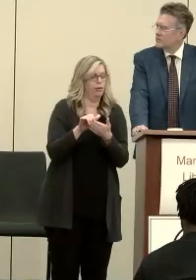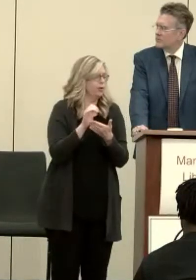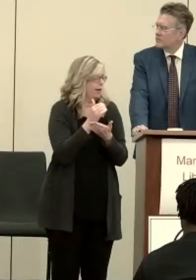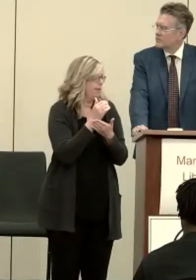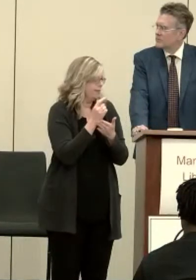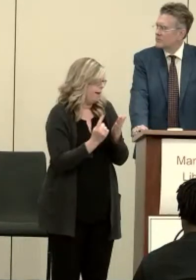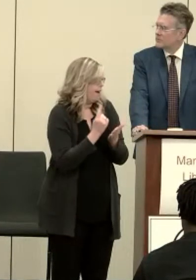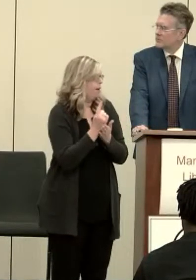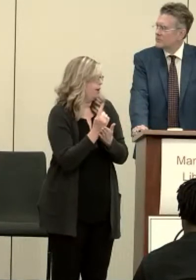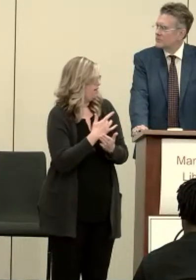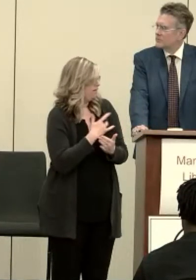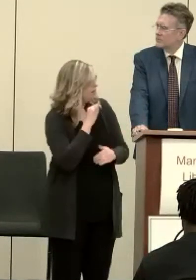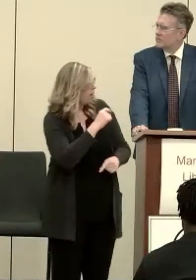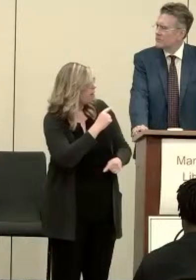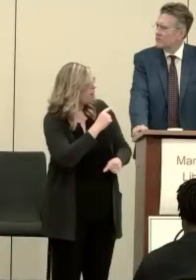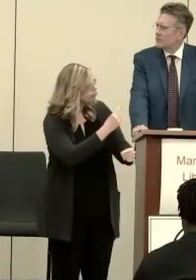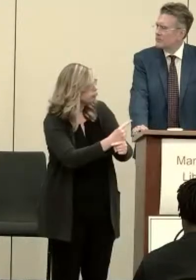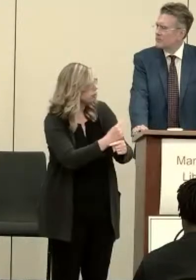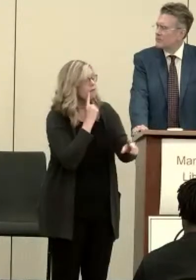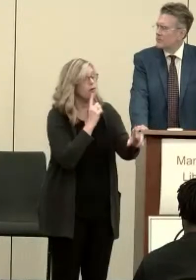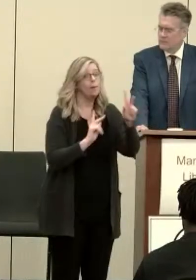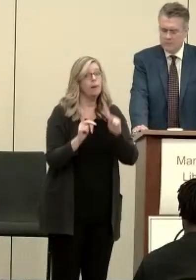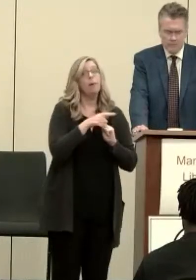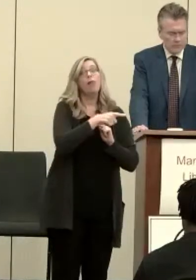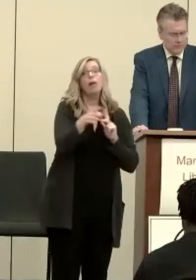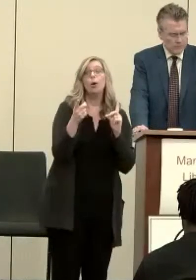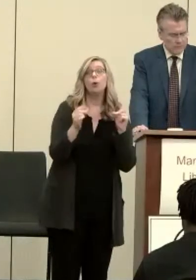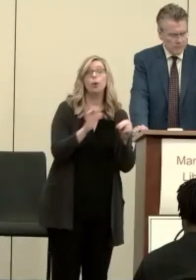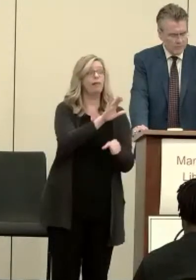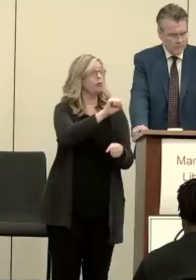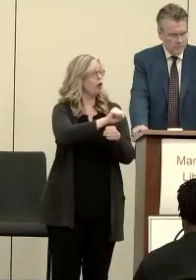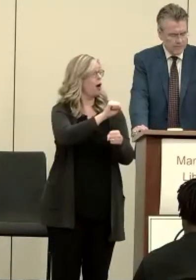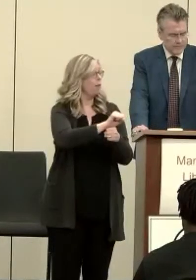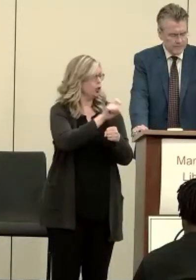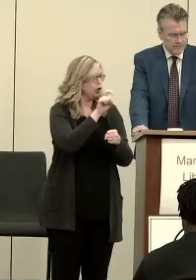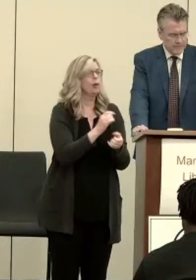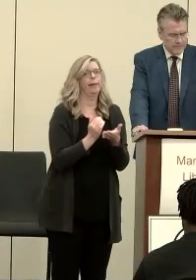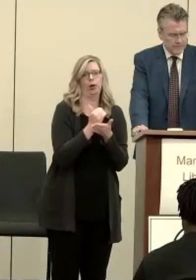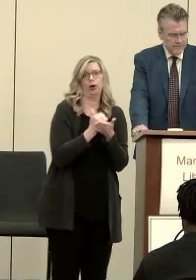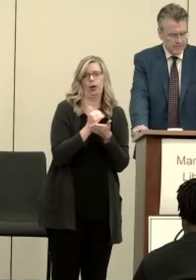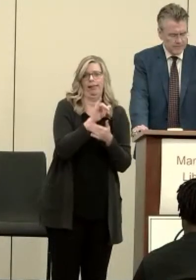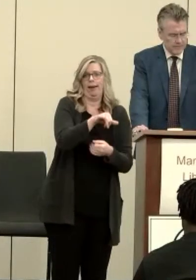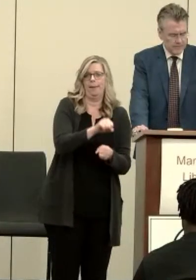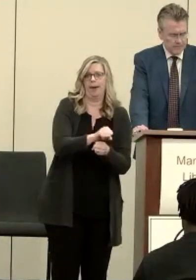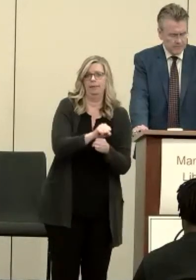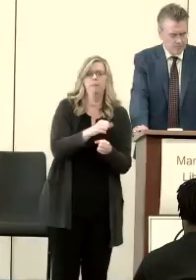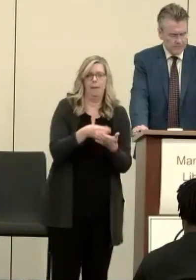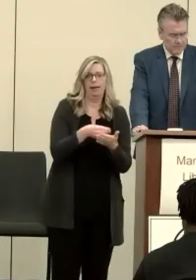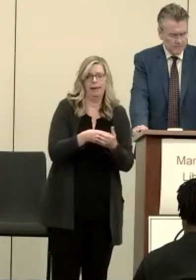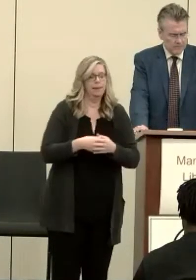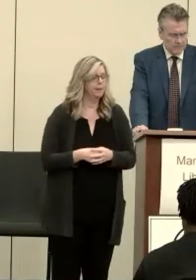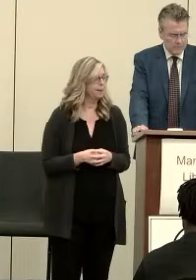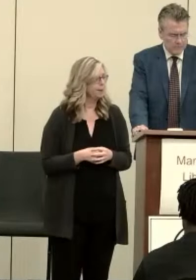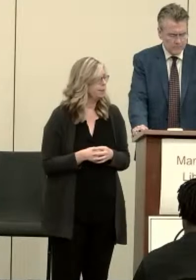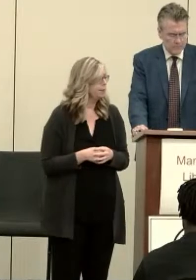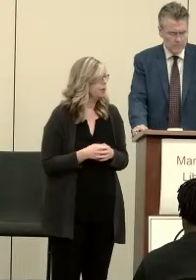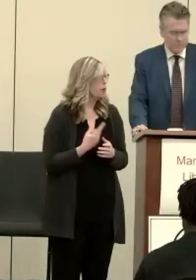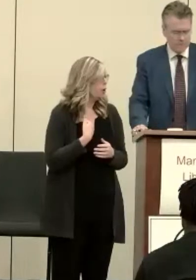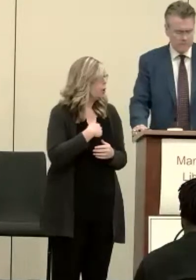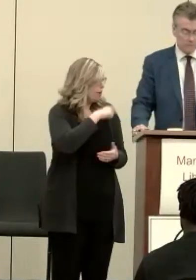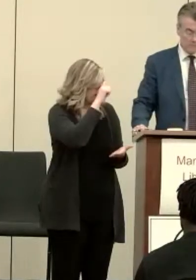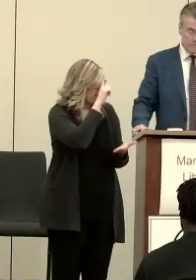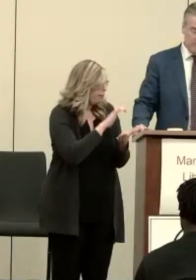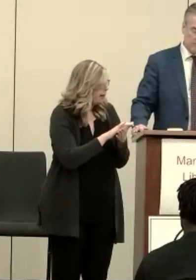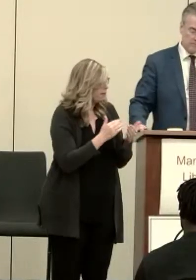where support workers doing this crucial frontline work should be earning. As well, we believe that